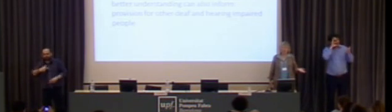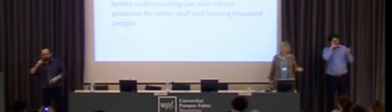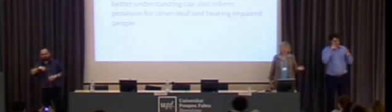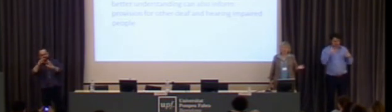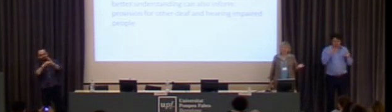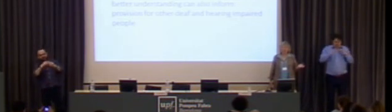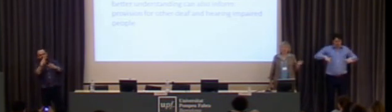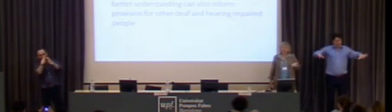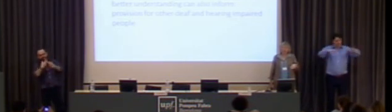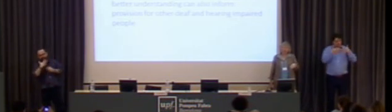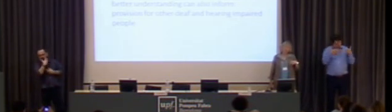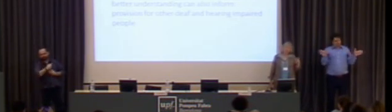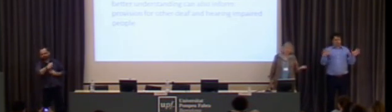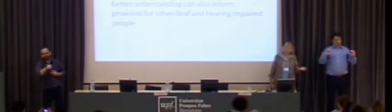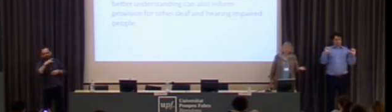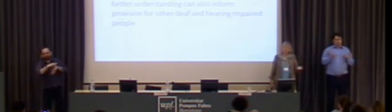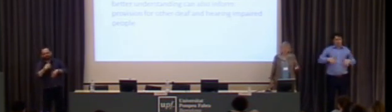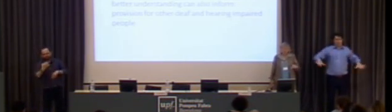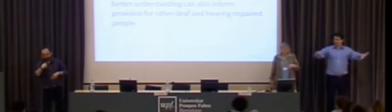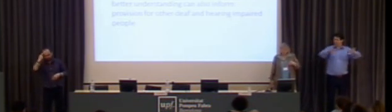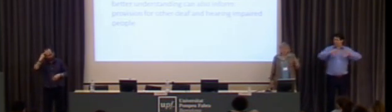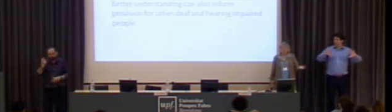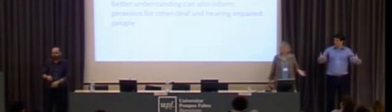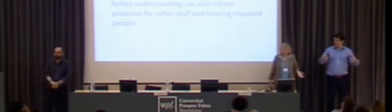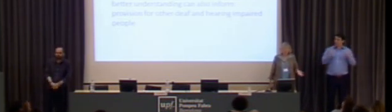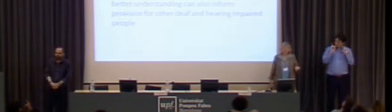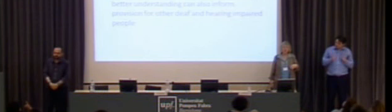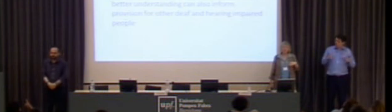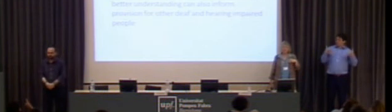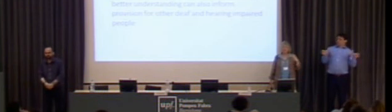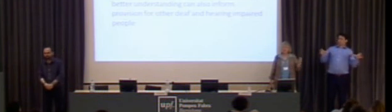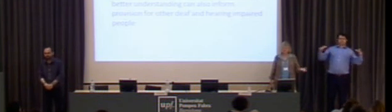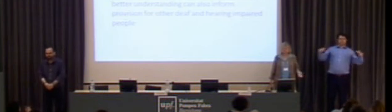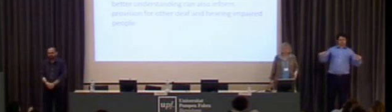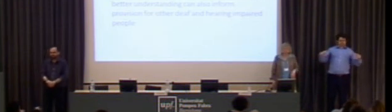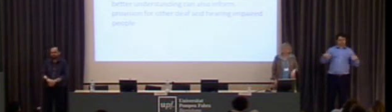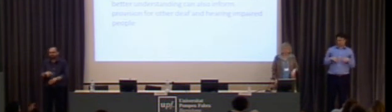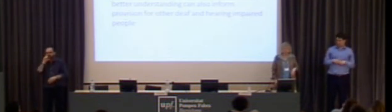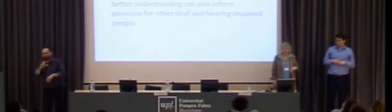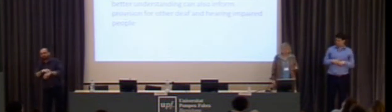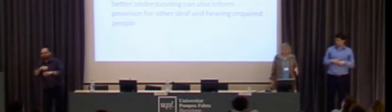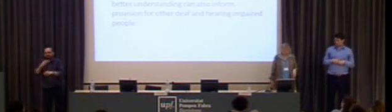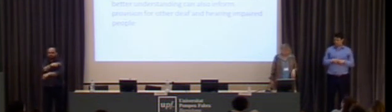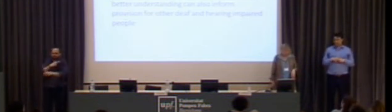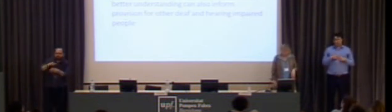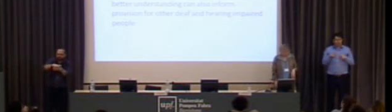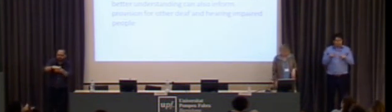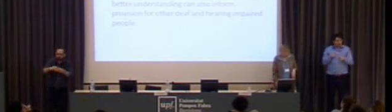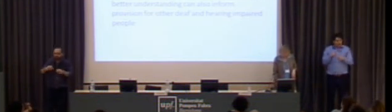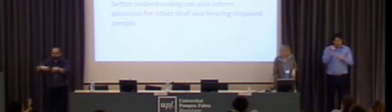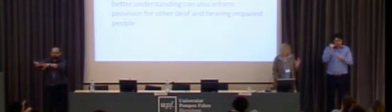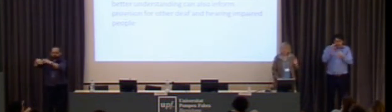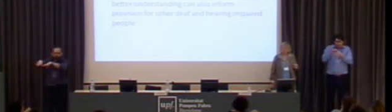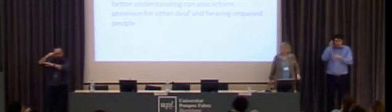improve services for hearing people and for hearing impaired people, those who've got hearing loss in adult life, and so